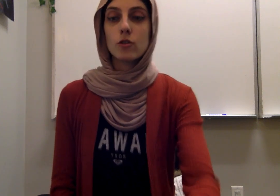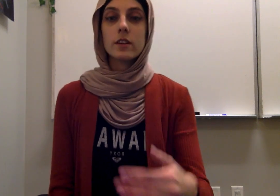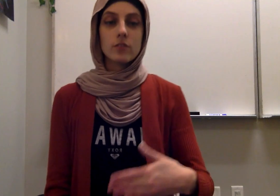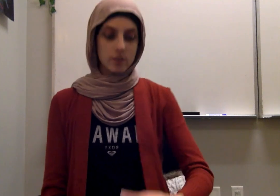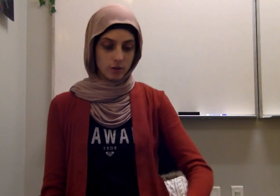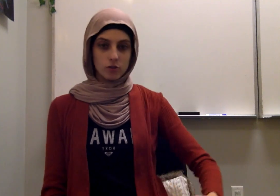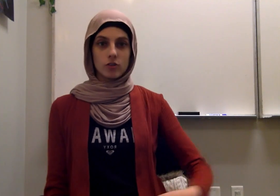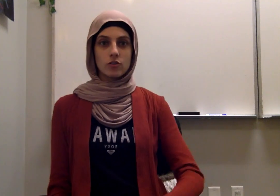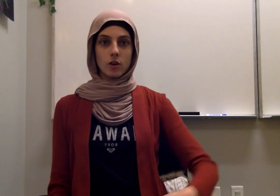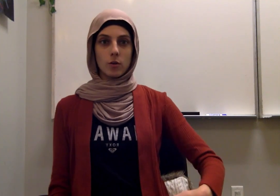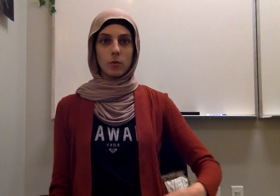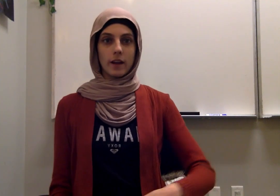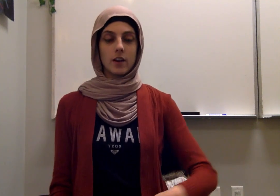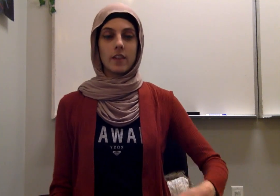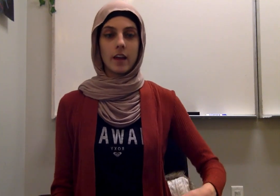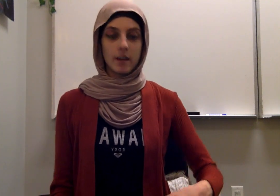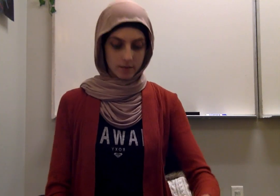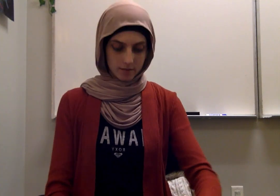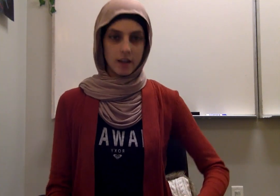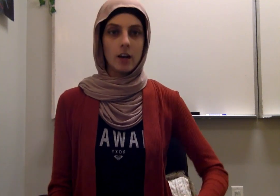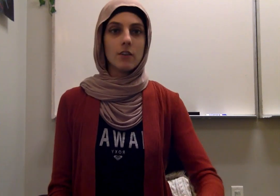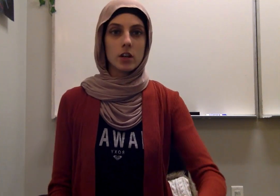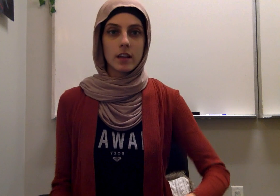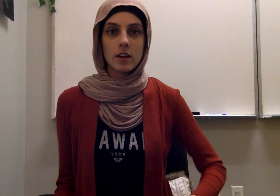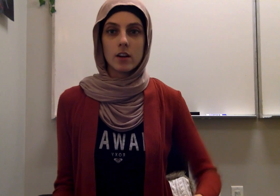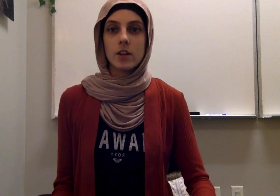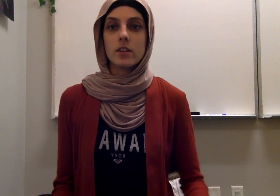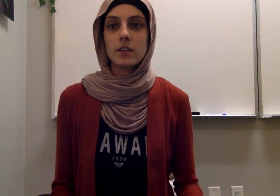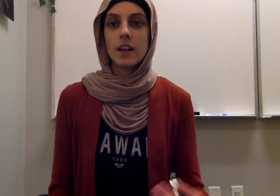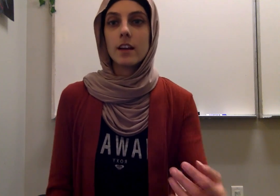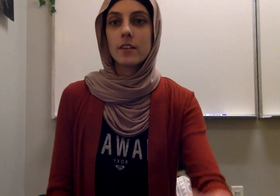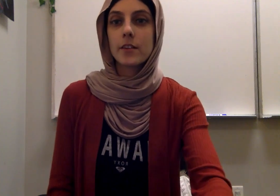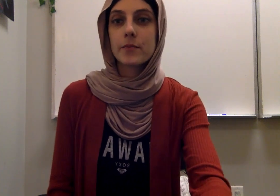Shorts, you just show how long they are on your leg.